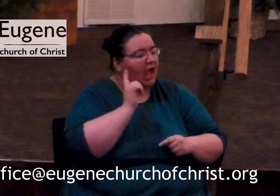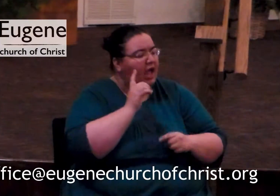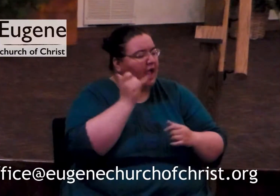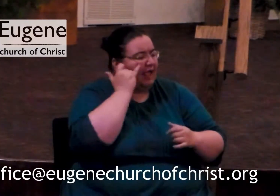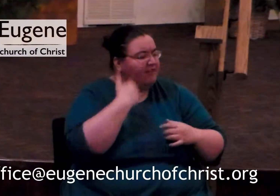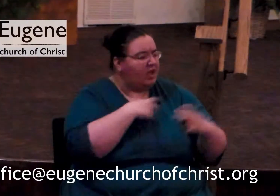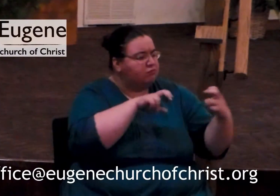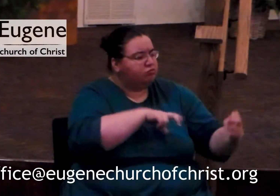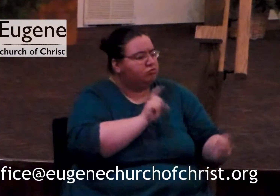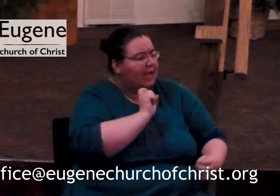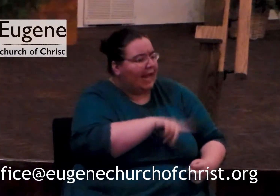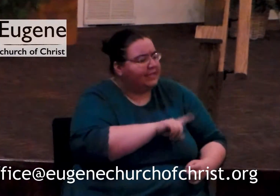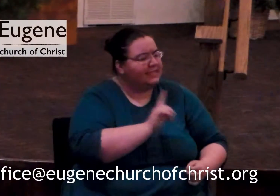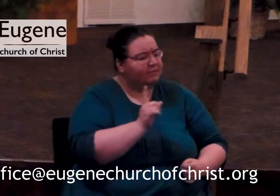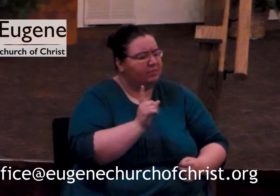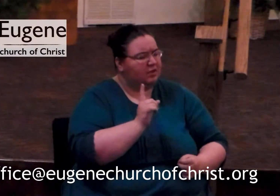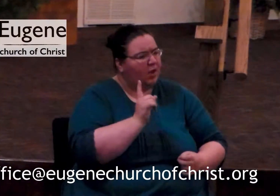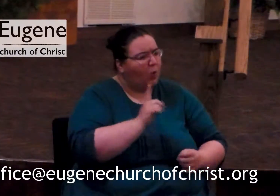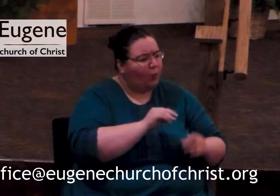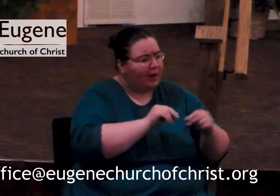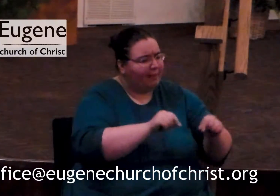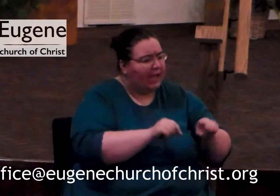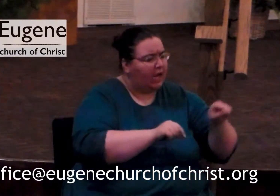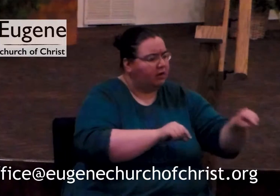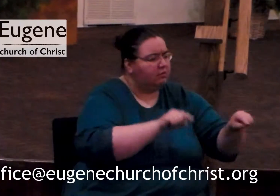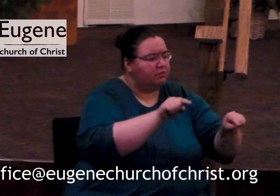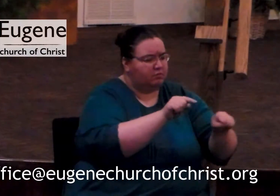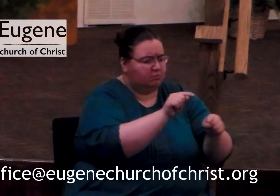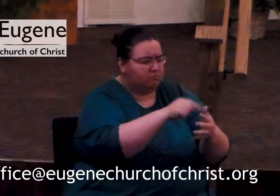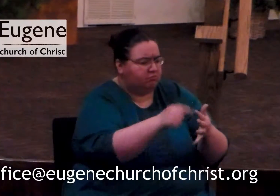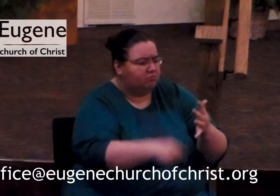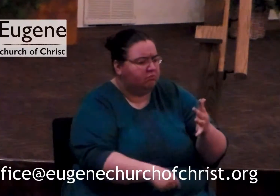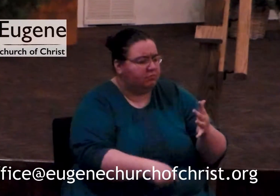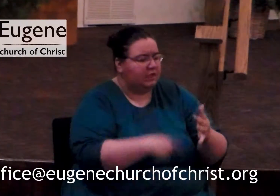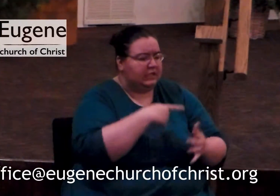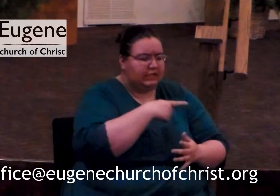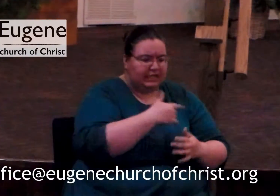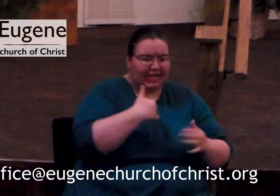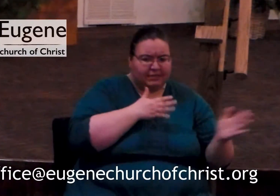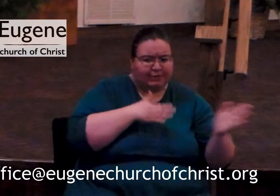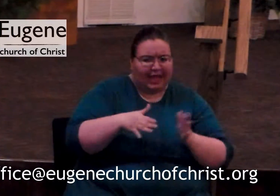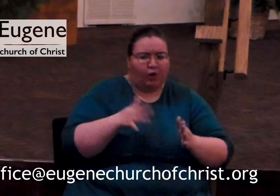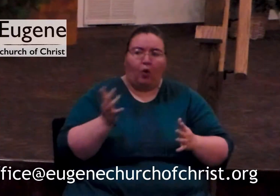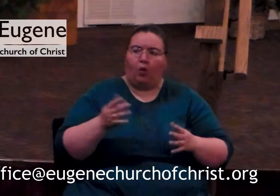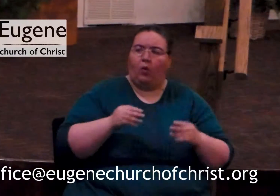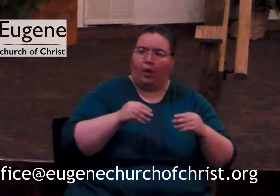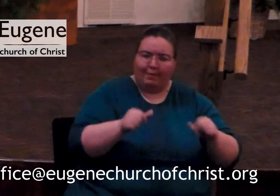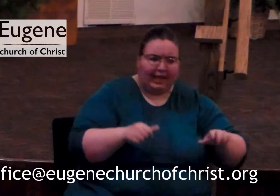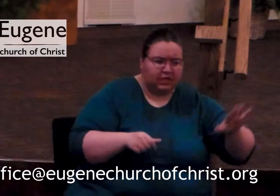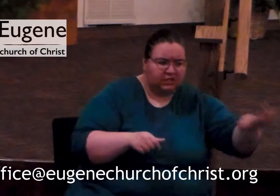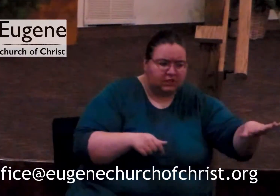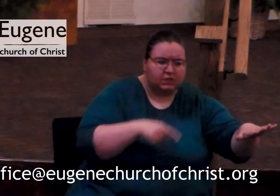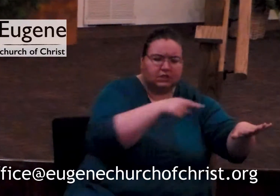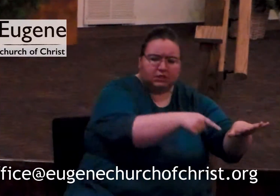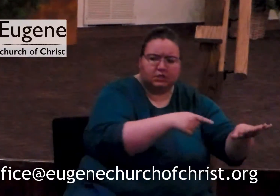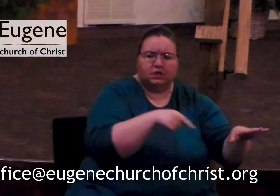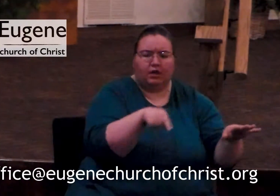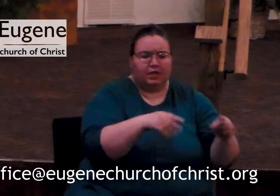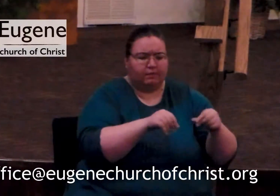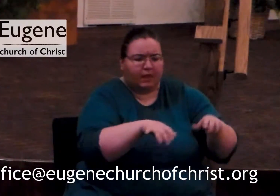that would make complete sense to him and we probably wouldn't completely understand. And he would tell us that this place over here, you're going to need to irrigate based on what you're doing. And this place over here,